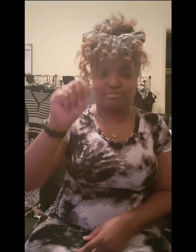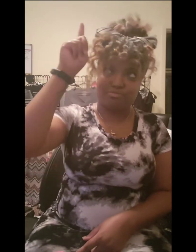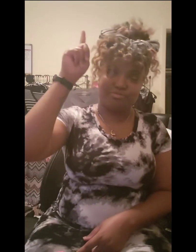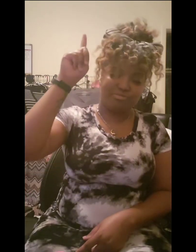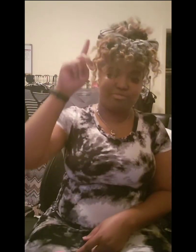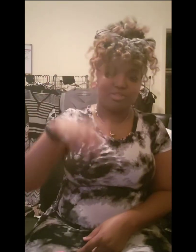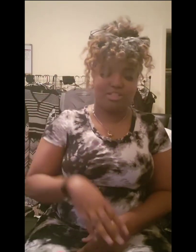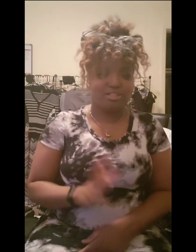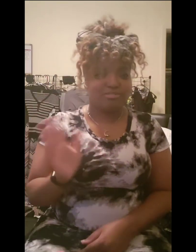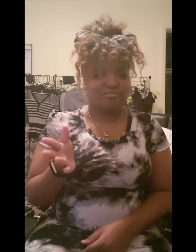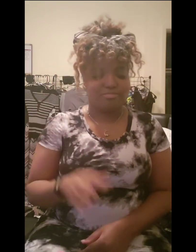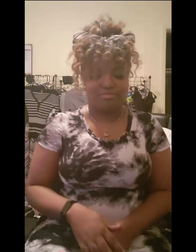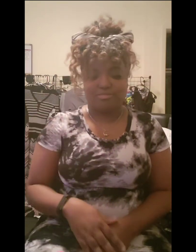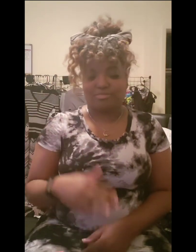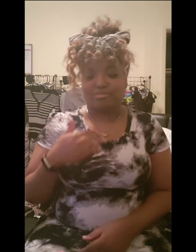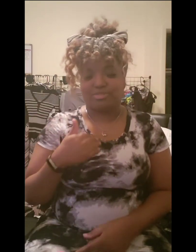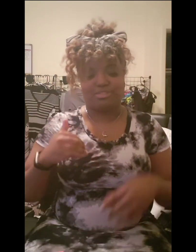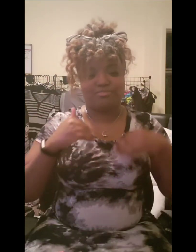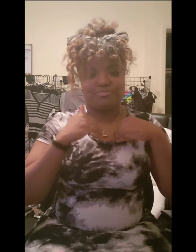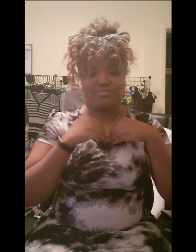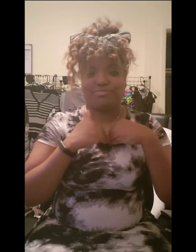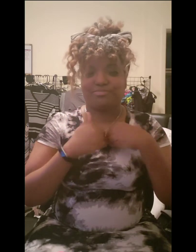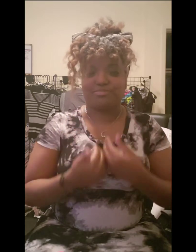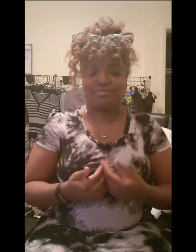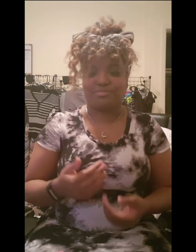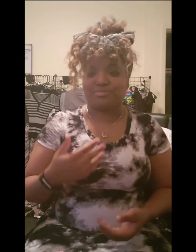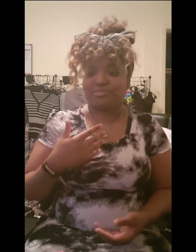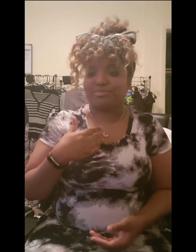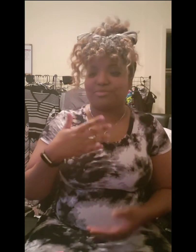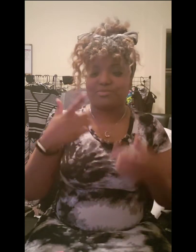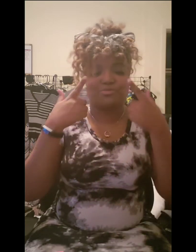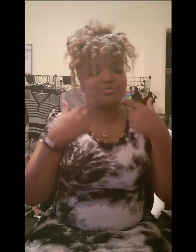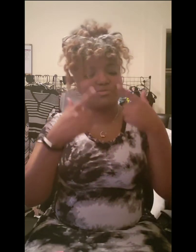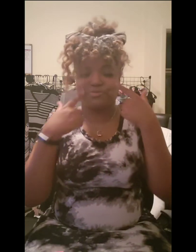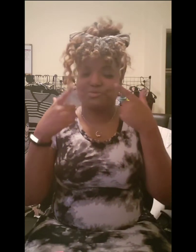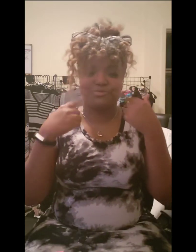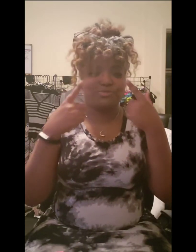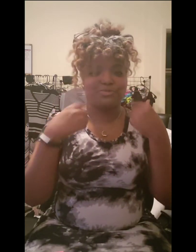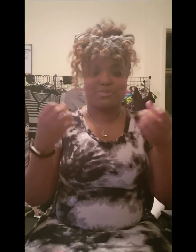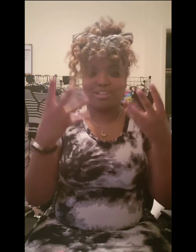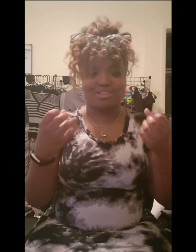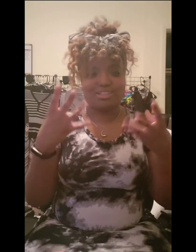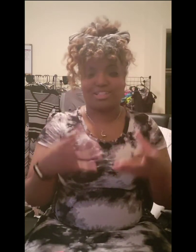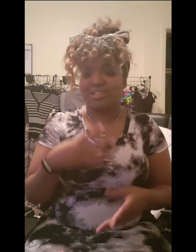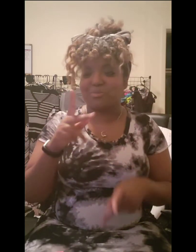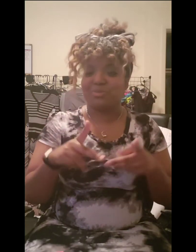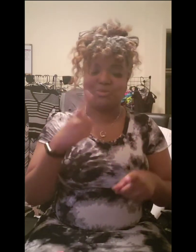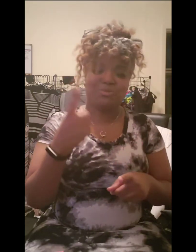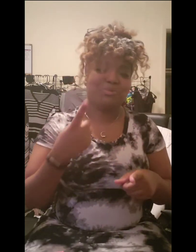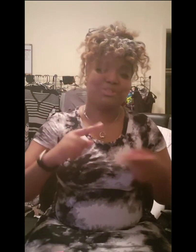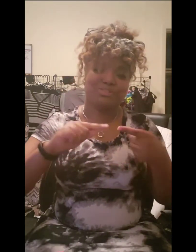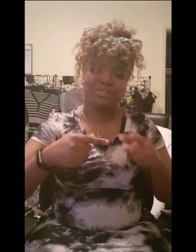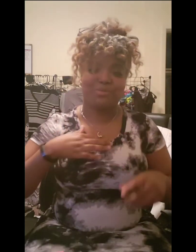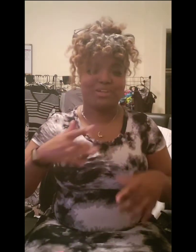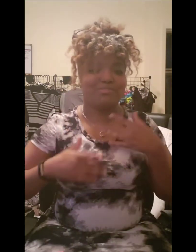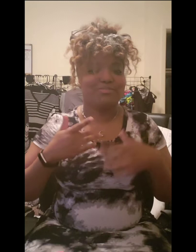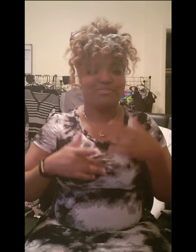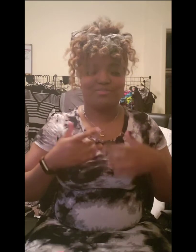so much. But after situations like those, I would come home crying. I would be